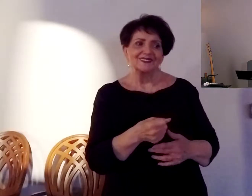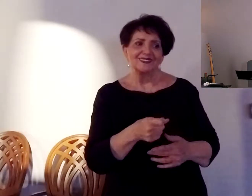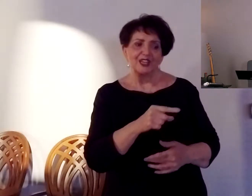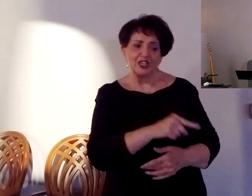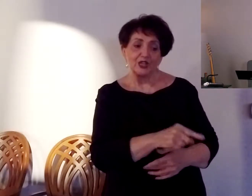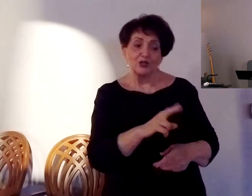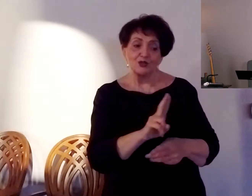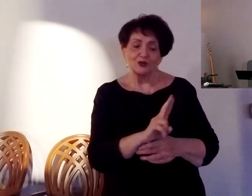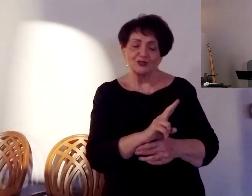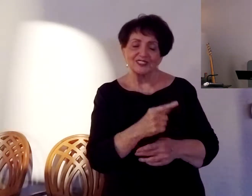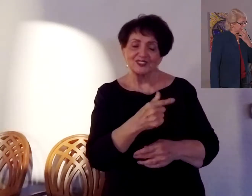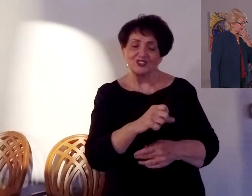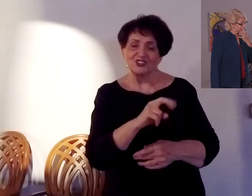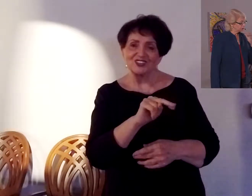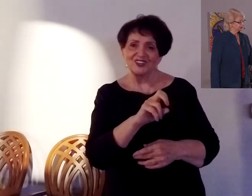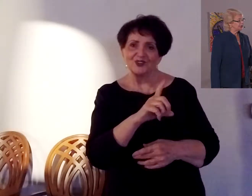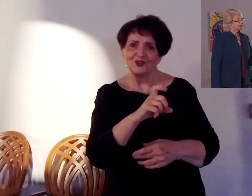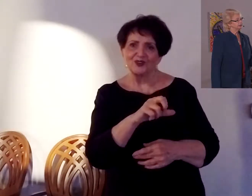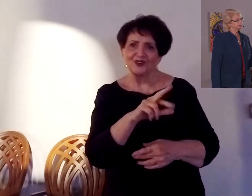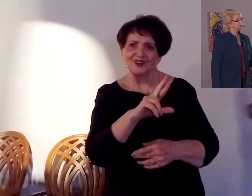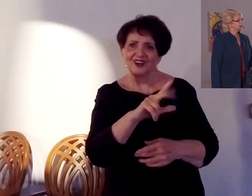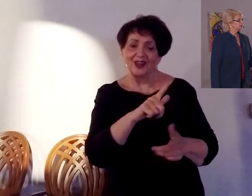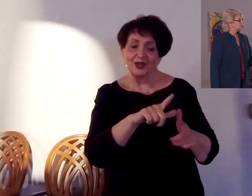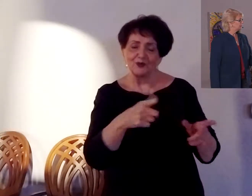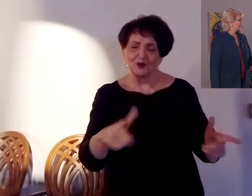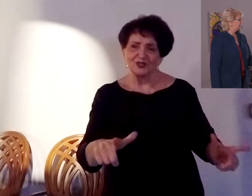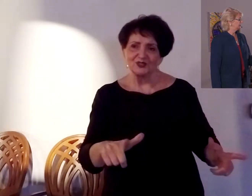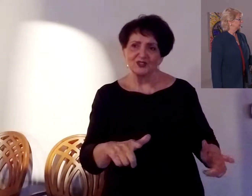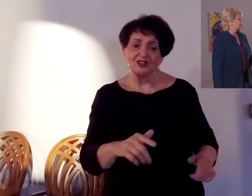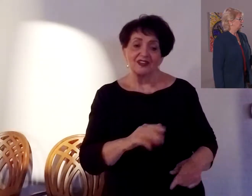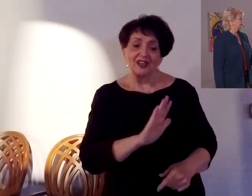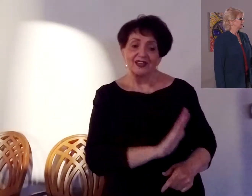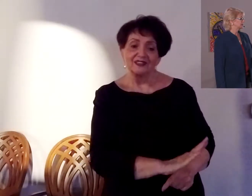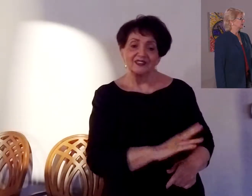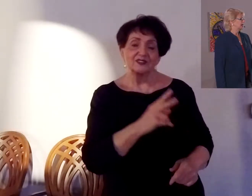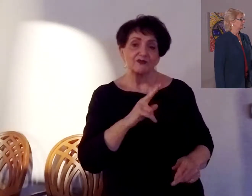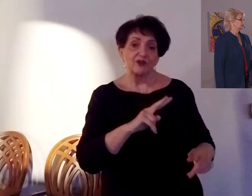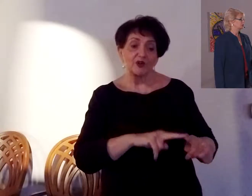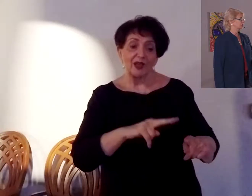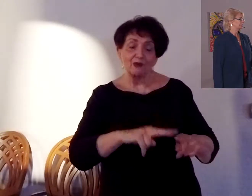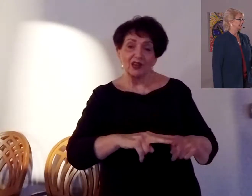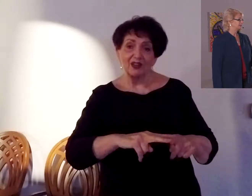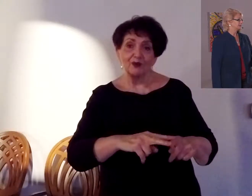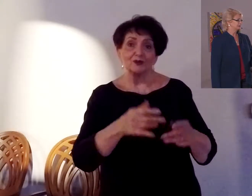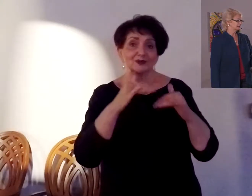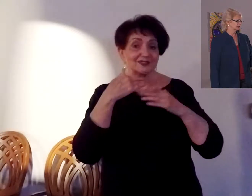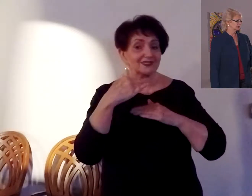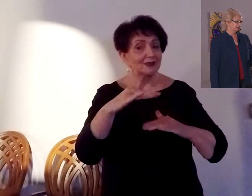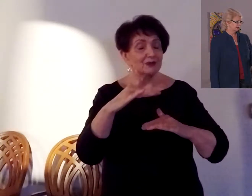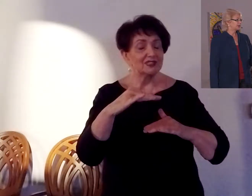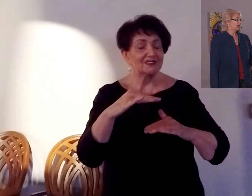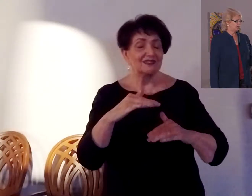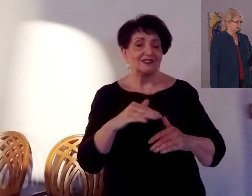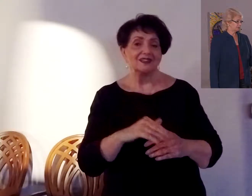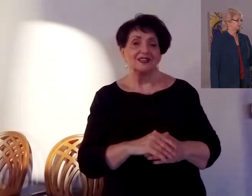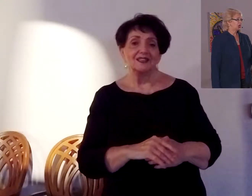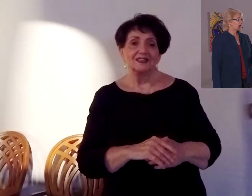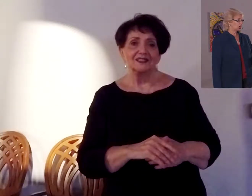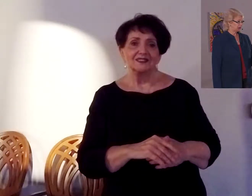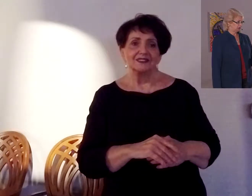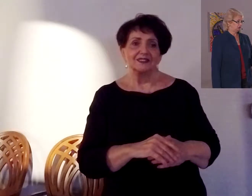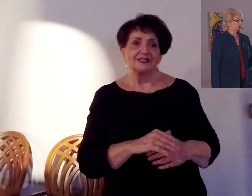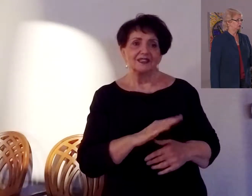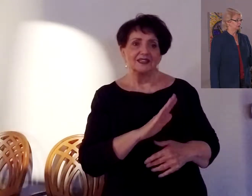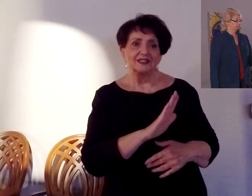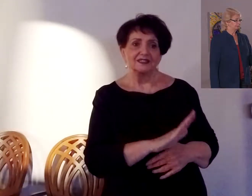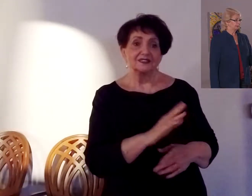And he really had a limited vocabulary because psychology was a nascent science,